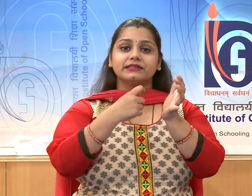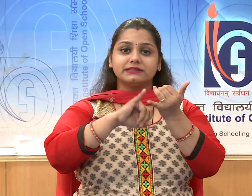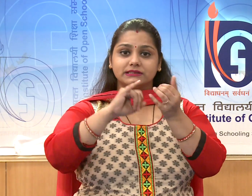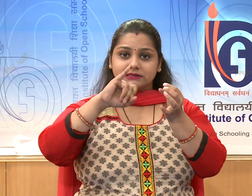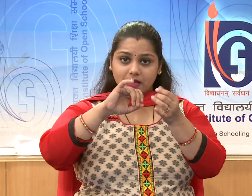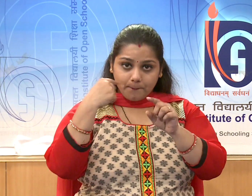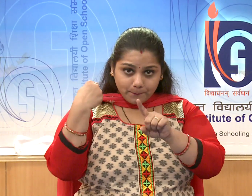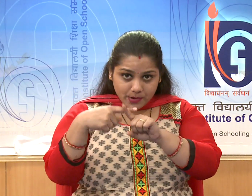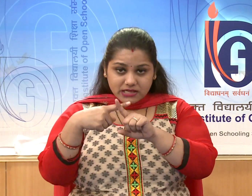Baniks